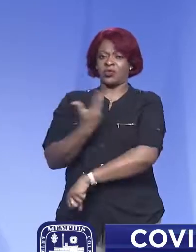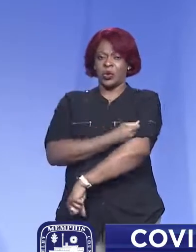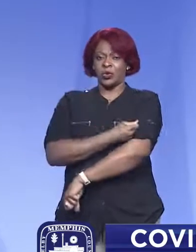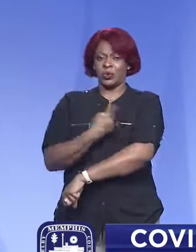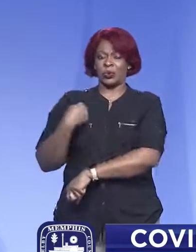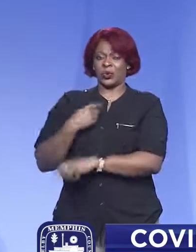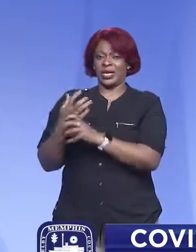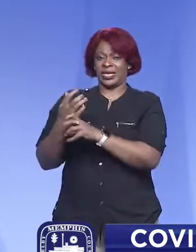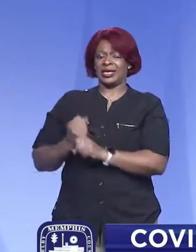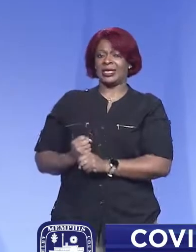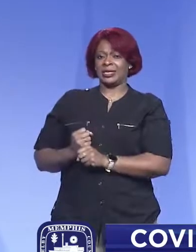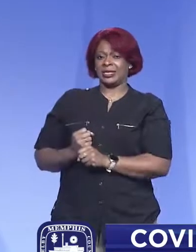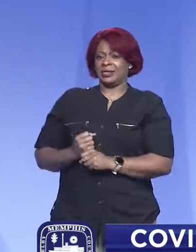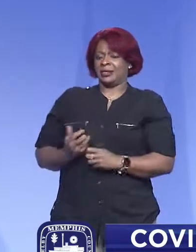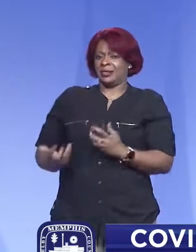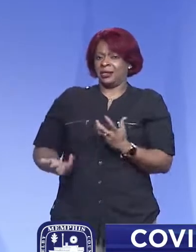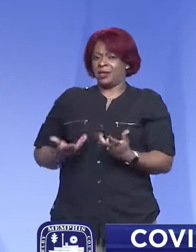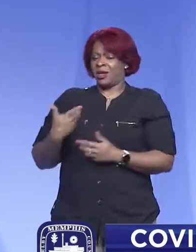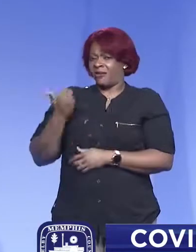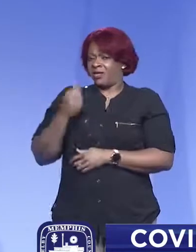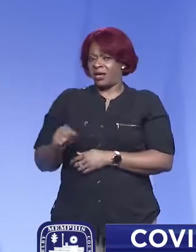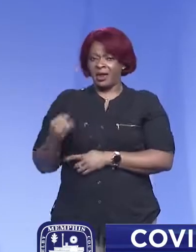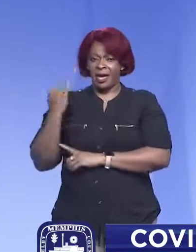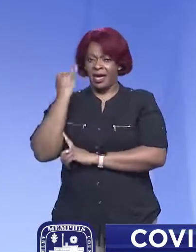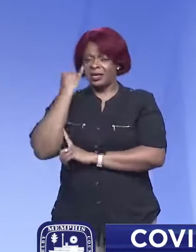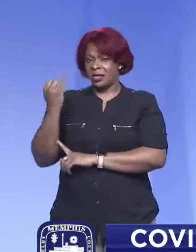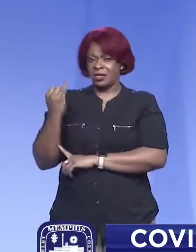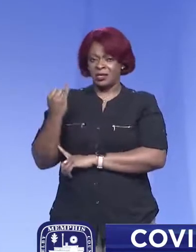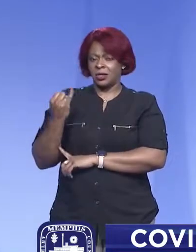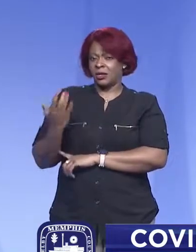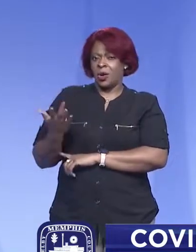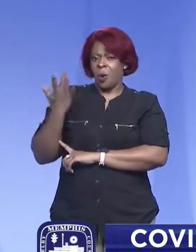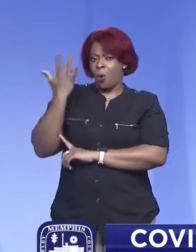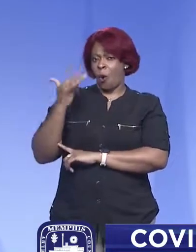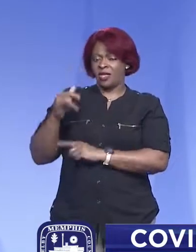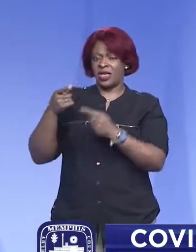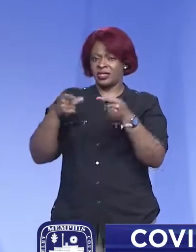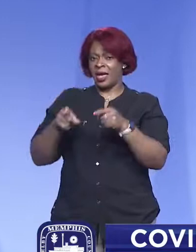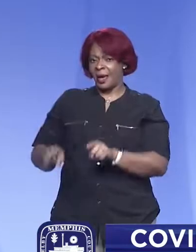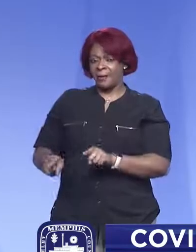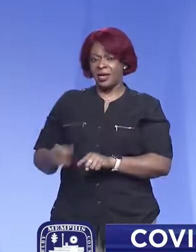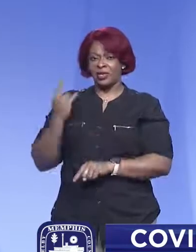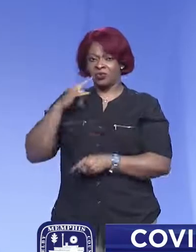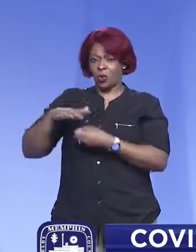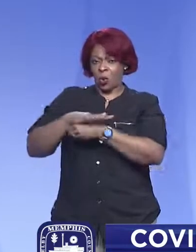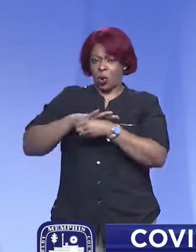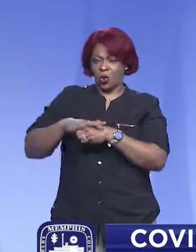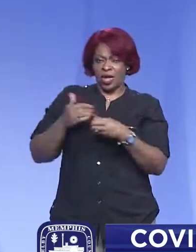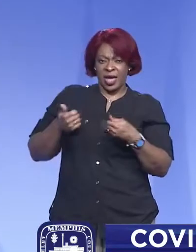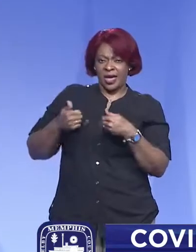getting. Do you have any idea why that's happening, or if there's a local